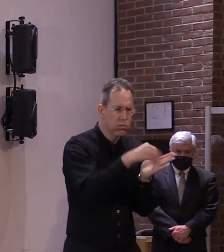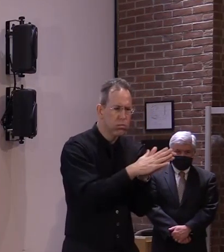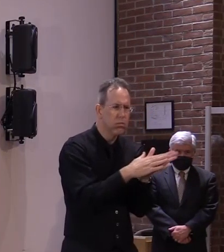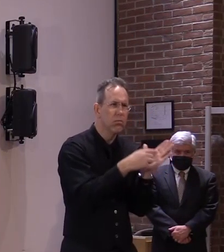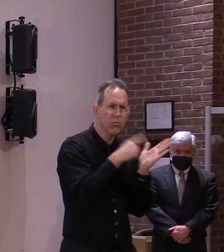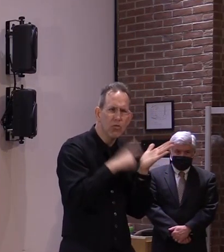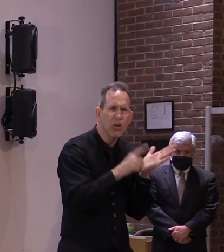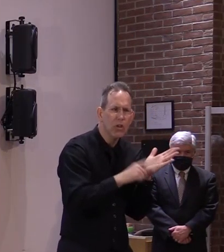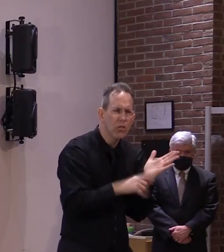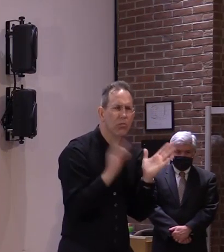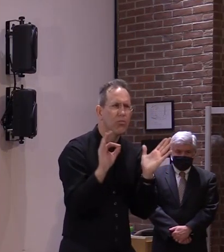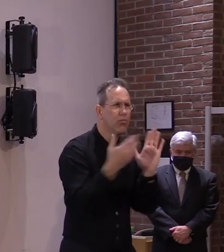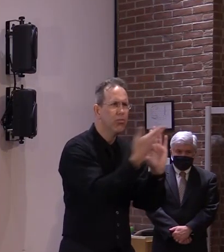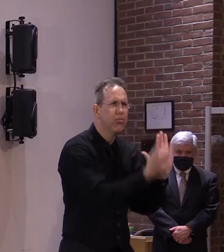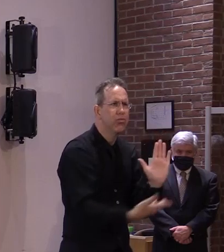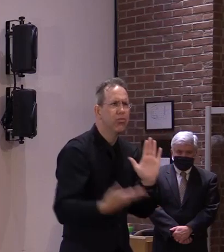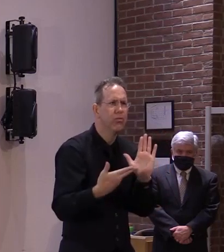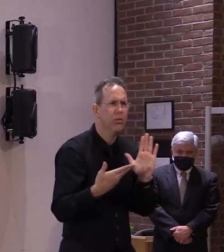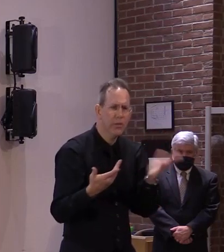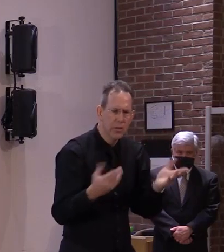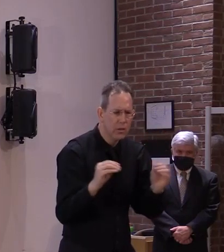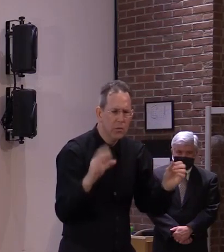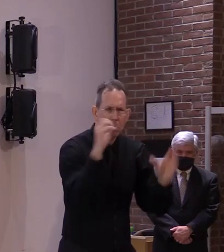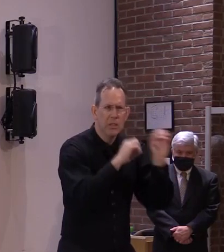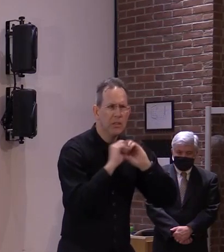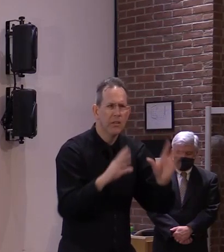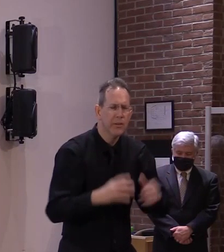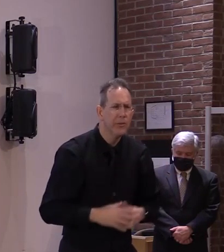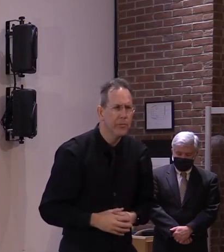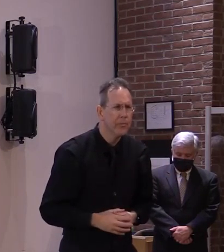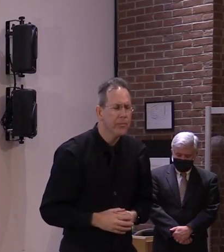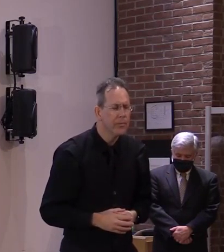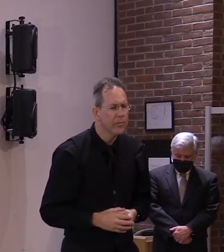So I think we have checks and balances built in.